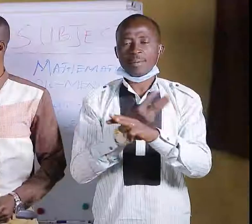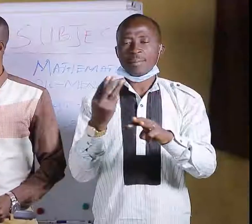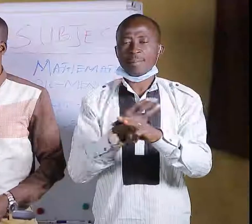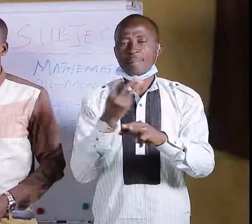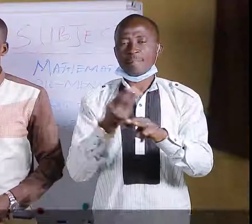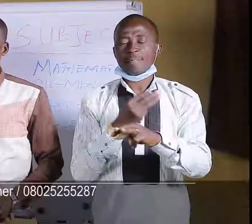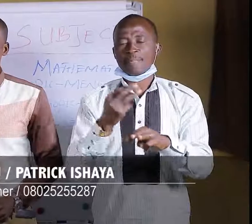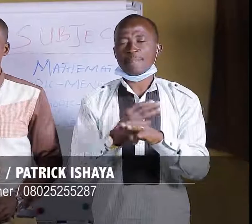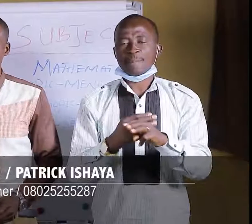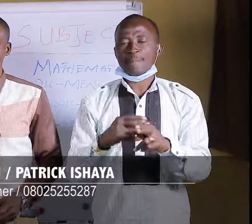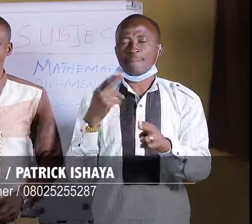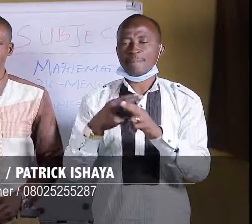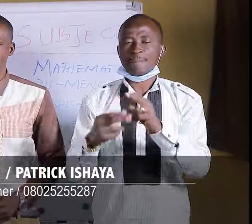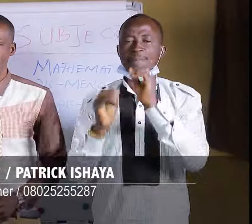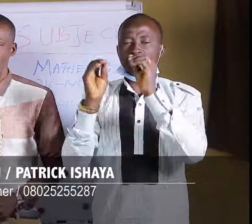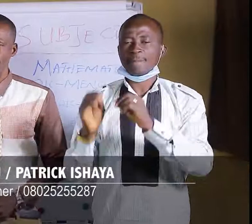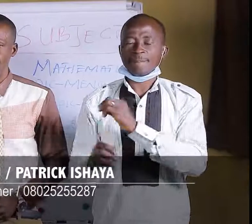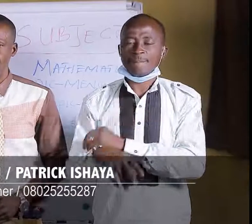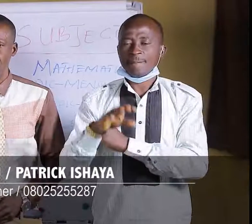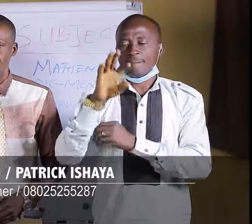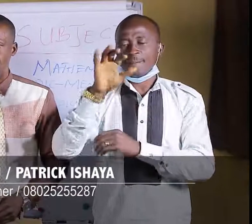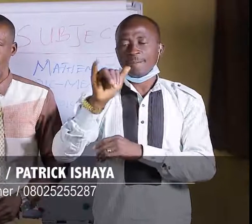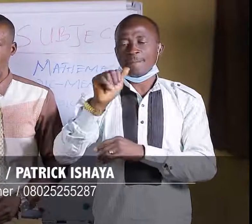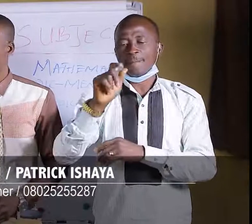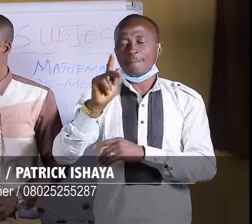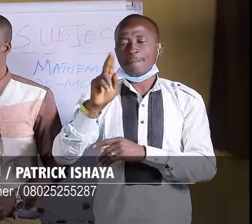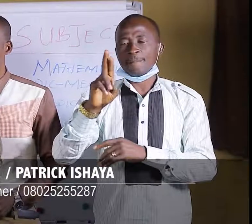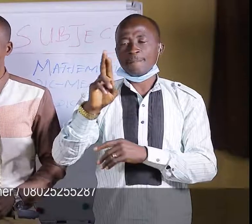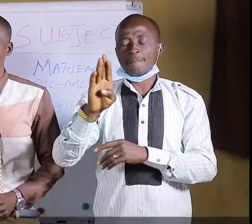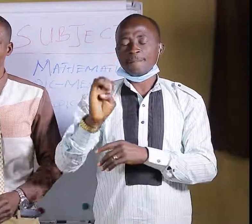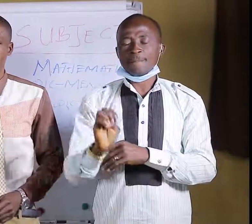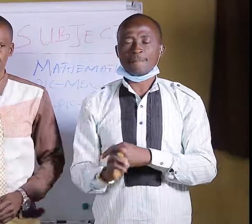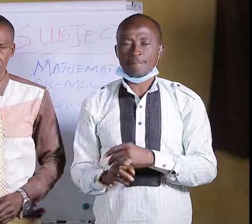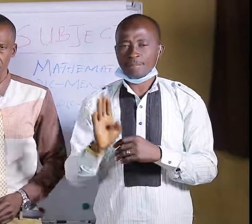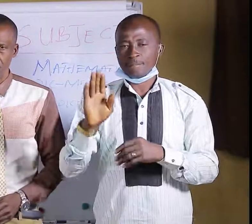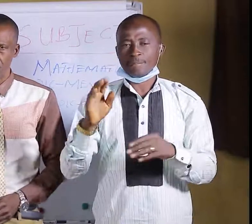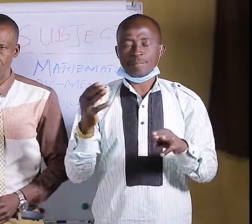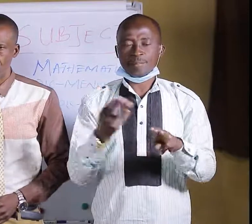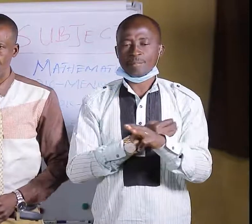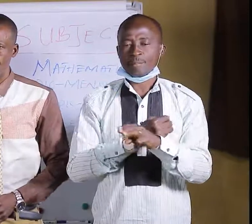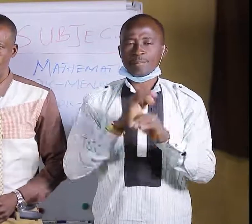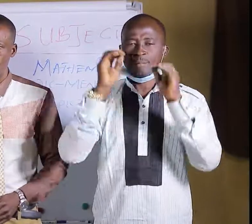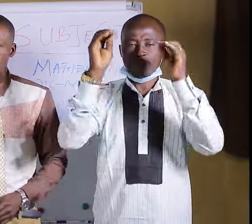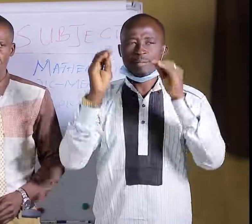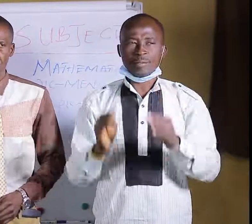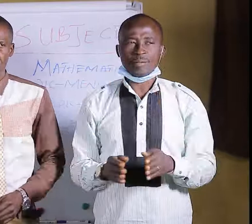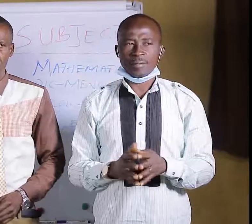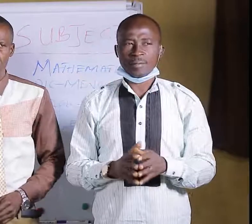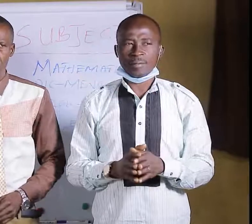I am still Mr. Yakob Fidelix, your mathematics teacher.